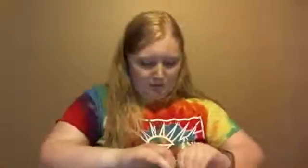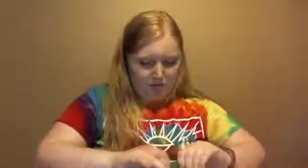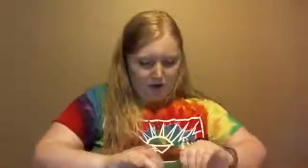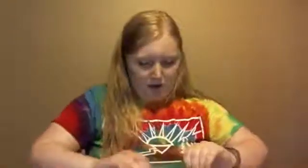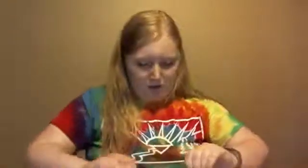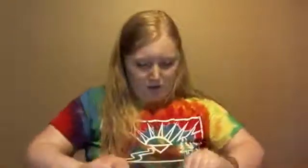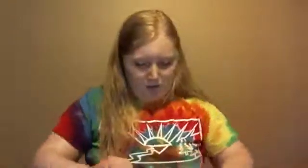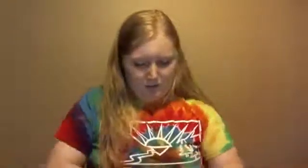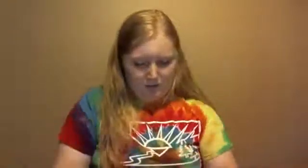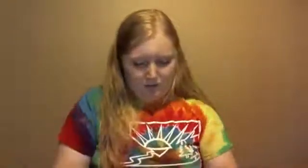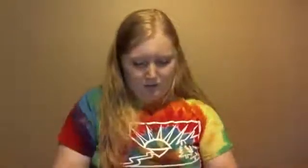So,